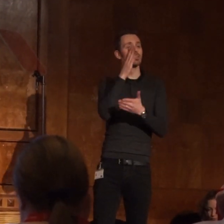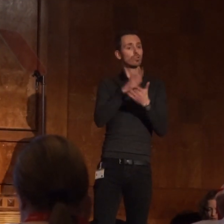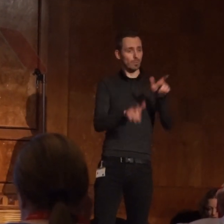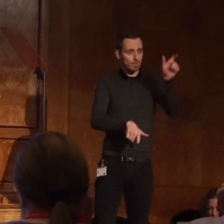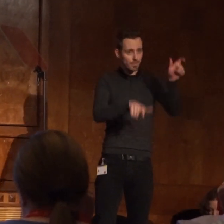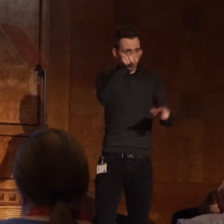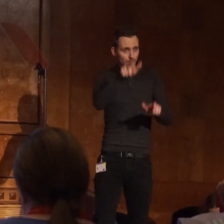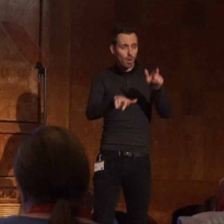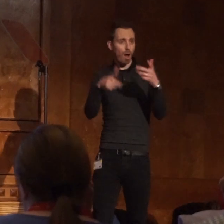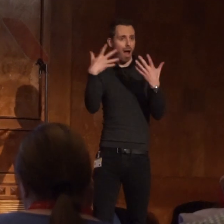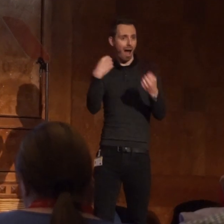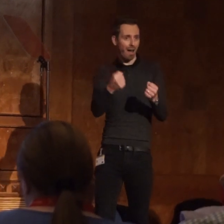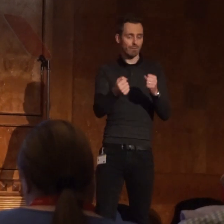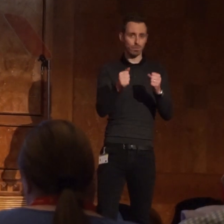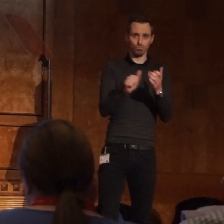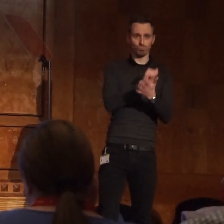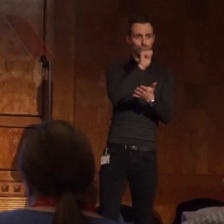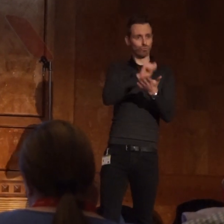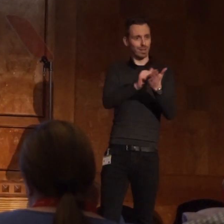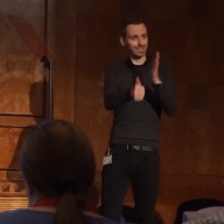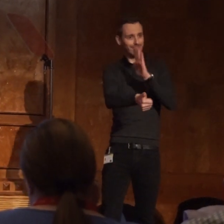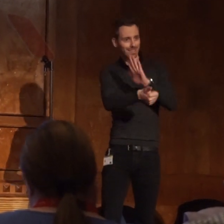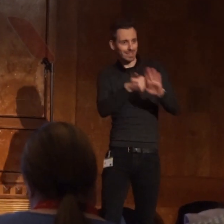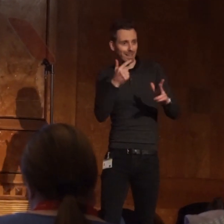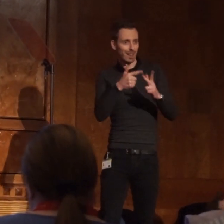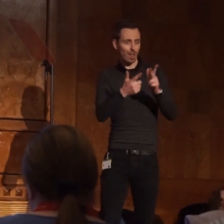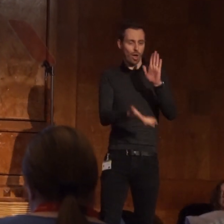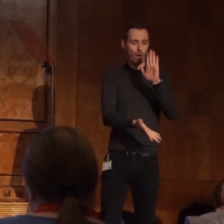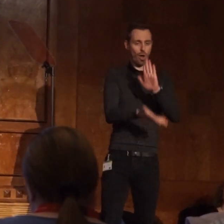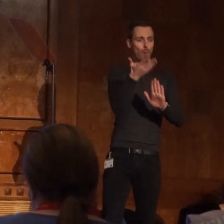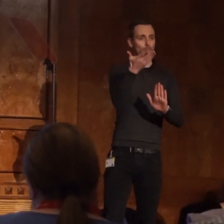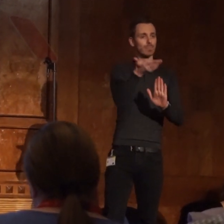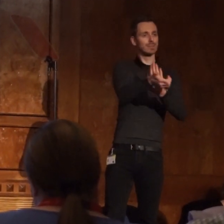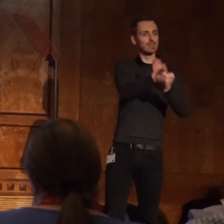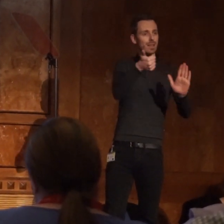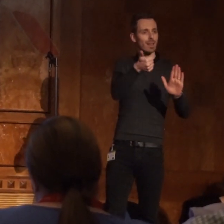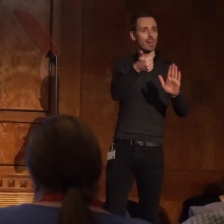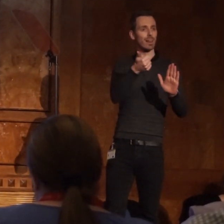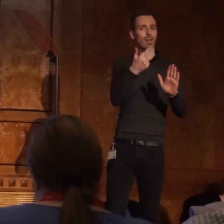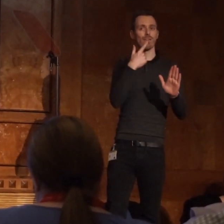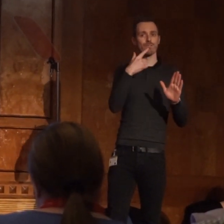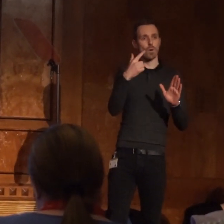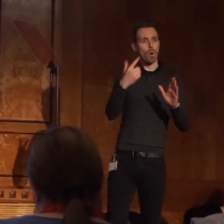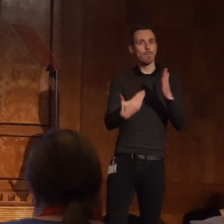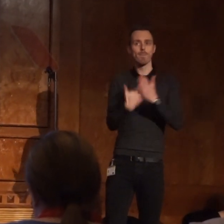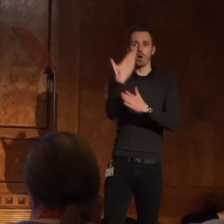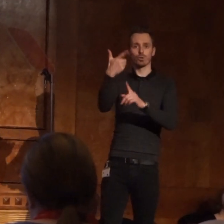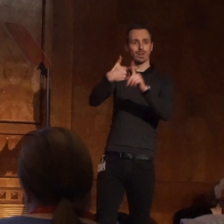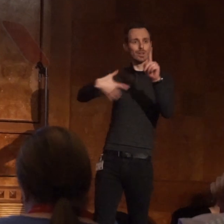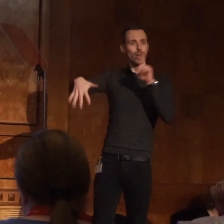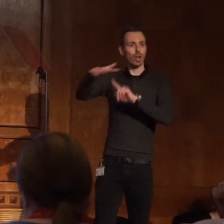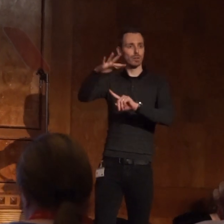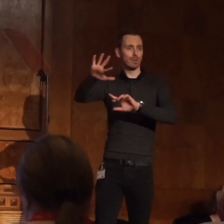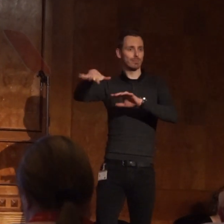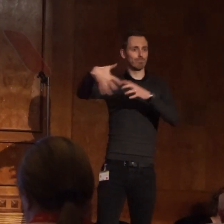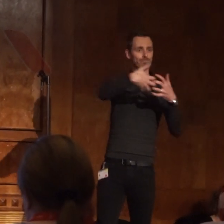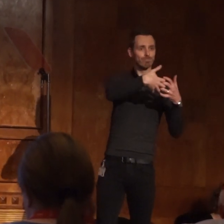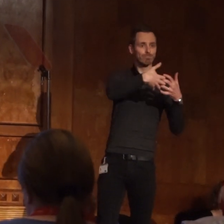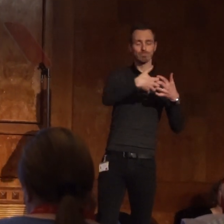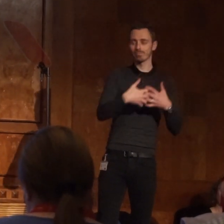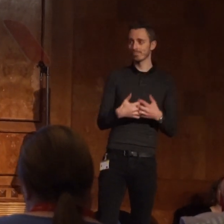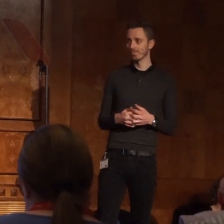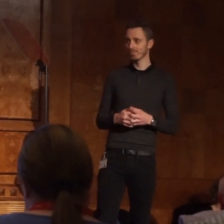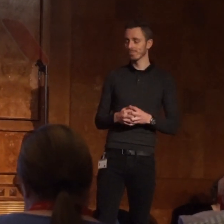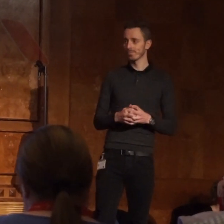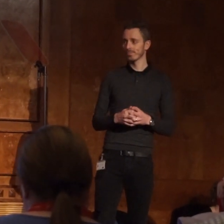and upskill for a high-tech modern economy. Another part of such